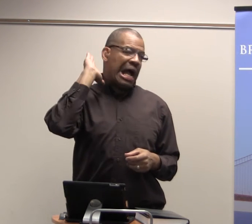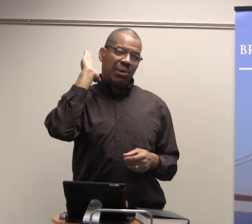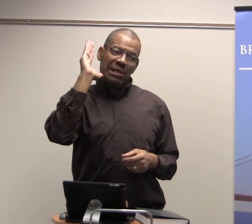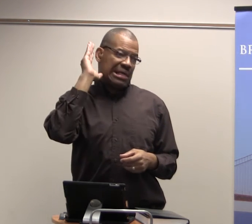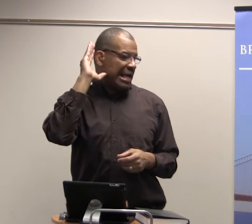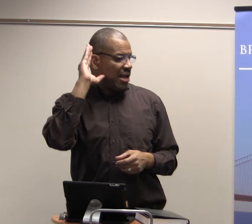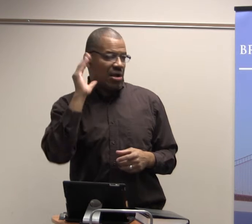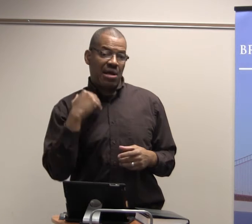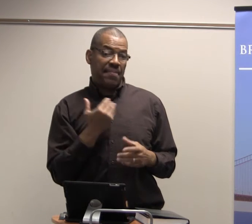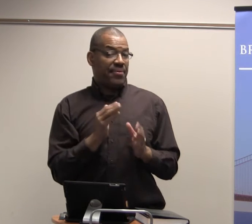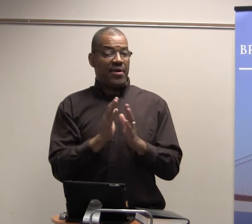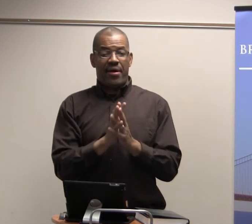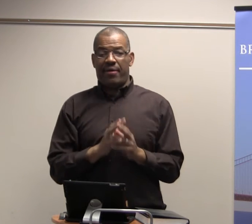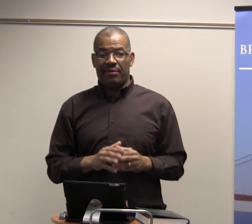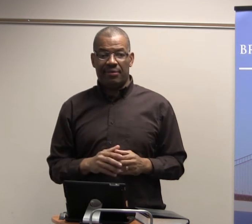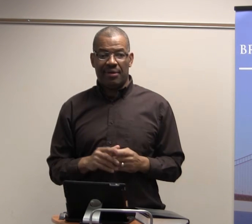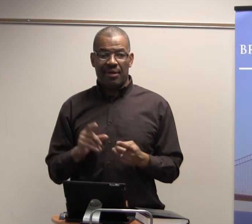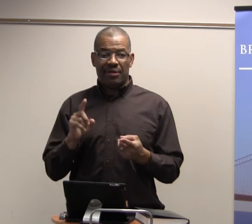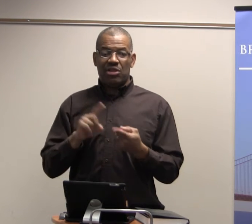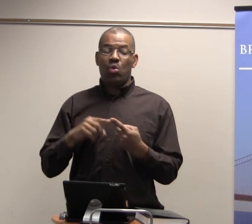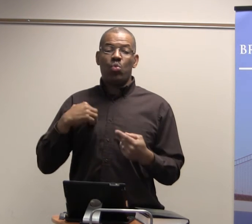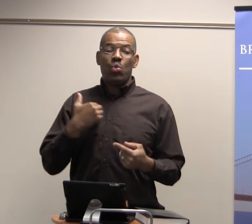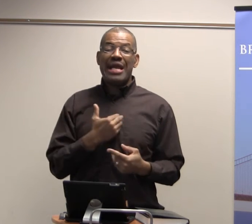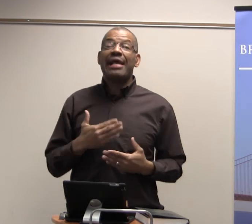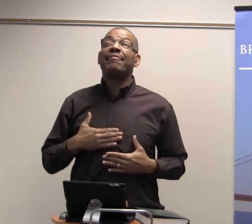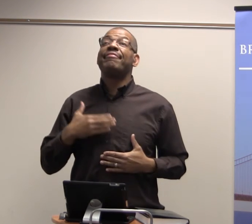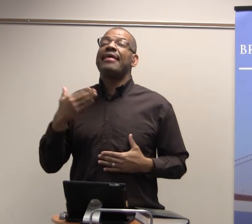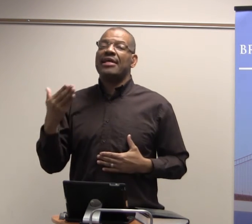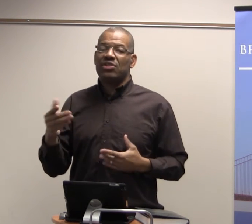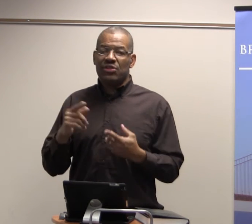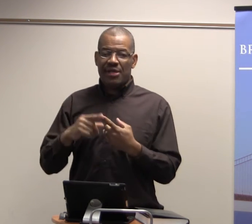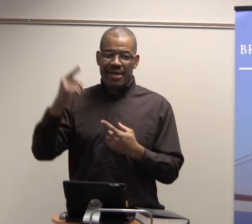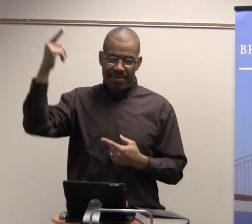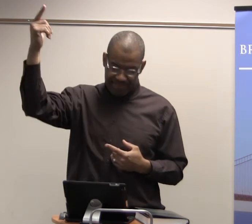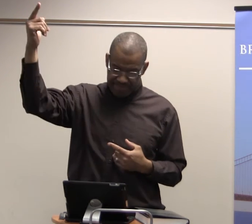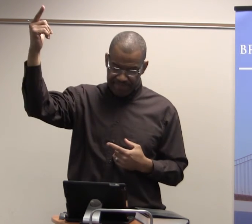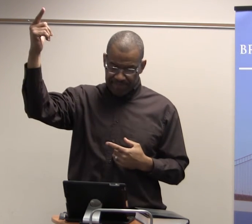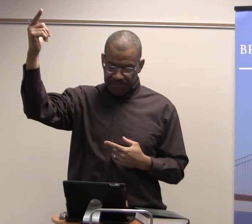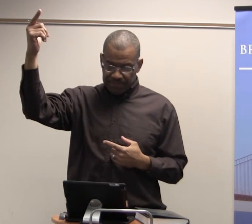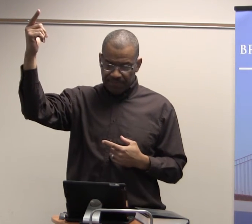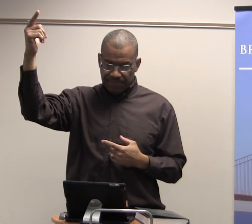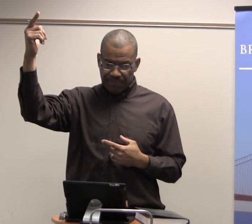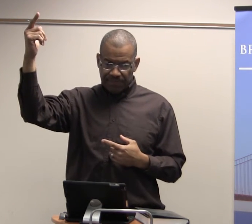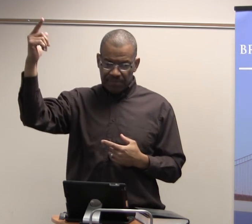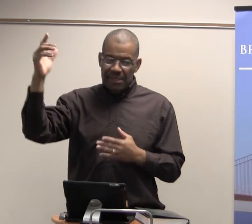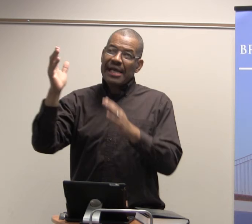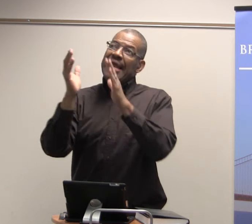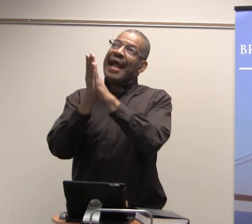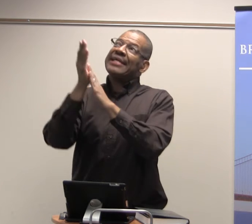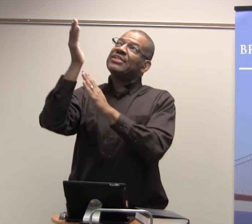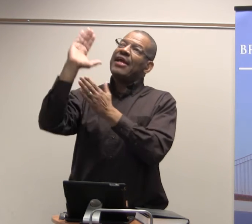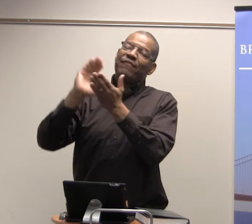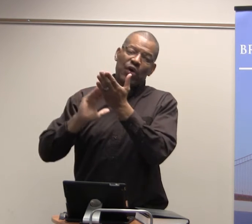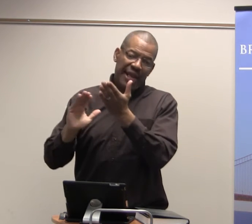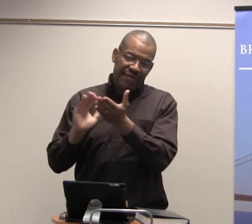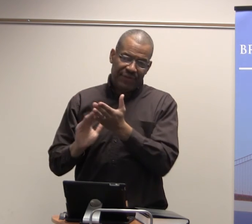God will not hear our prayer until we confess to Him and ask Him